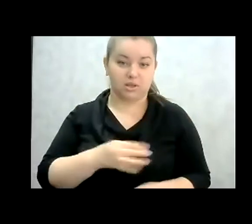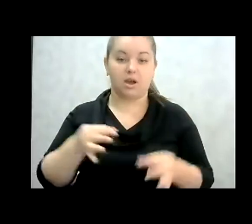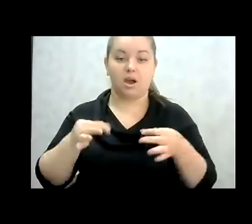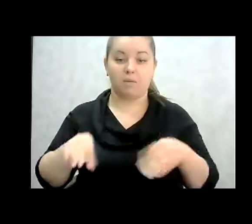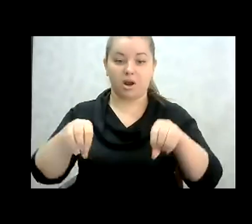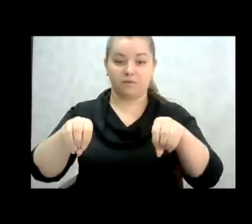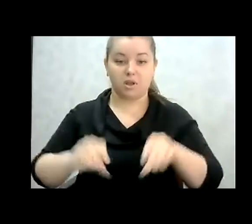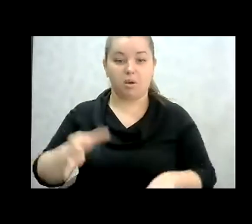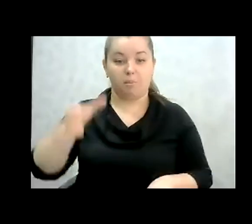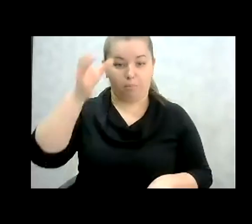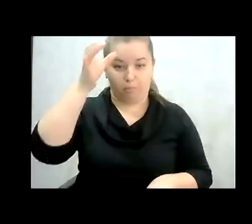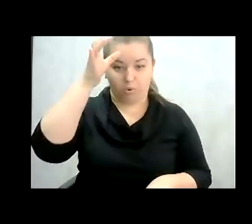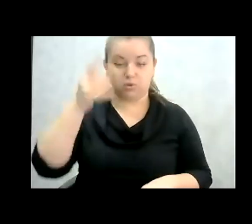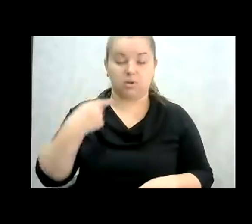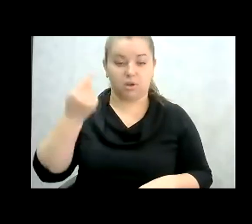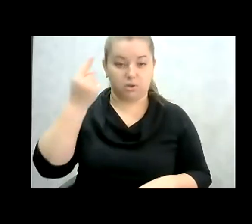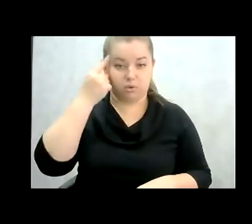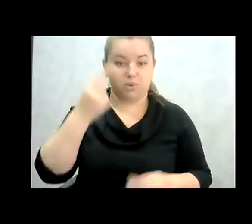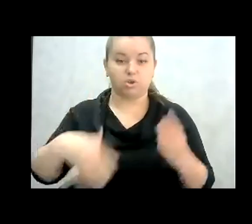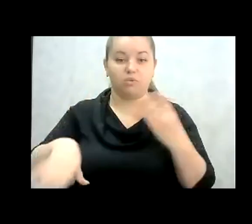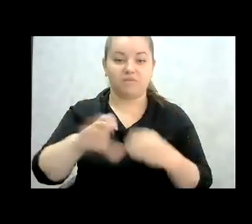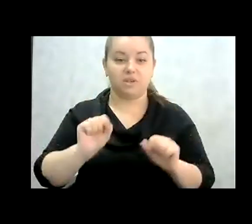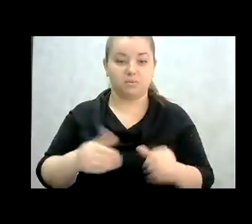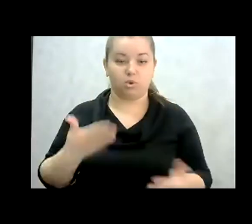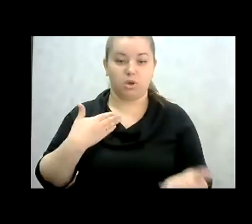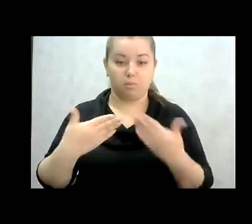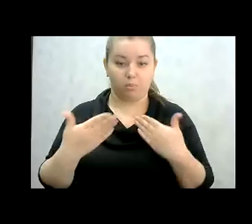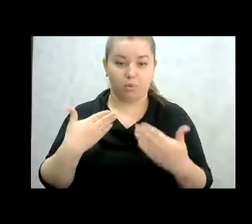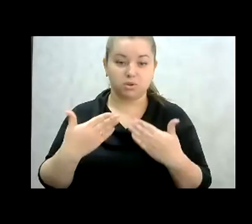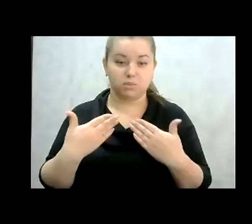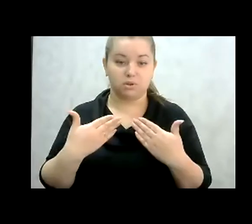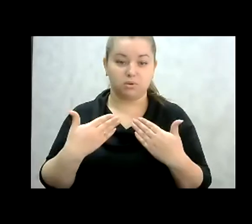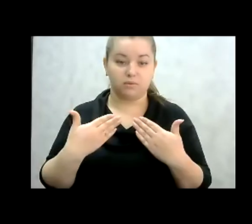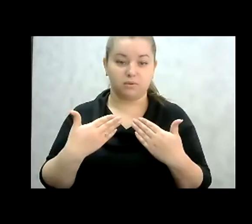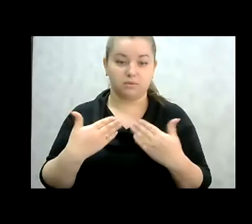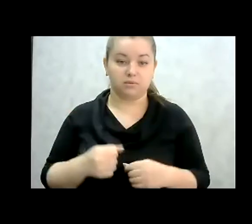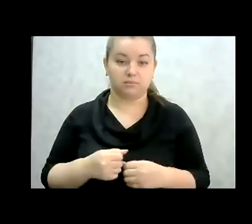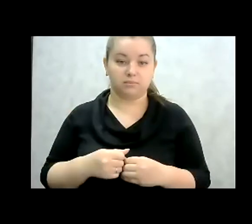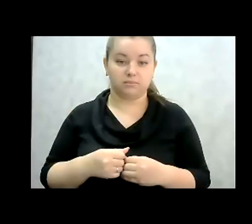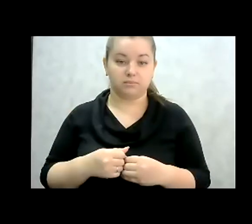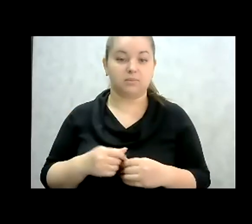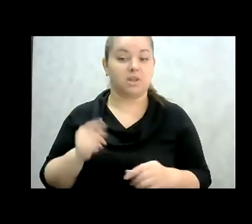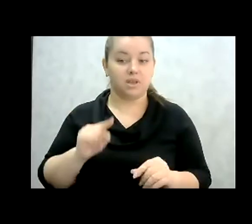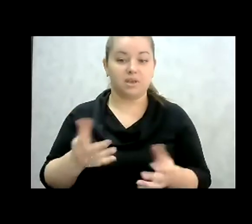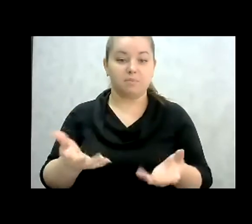the Parliament floor meeting. I hope you will achieve